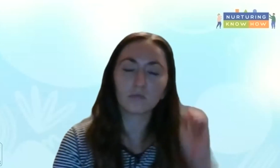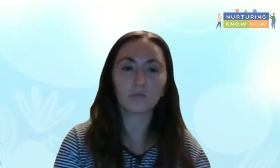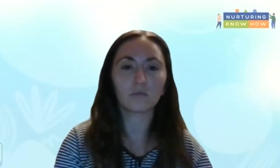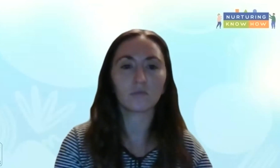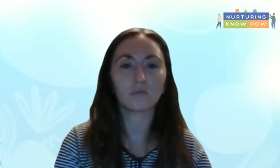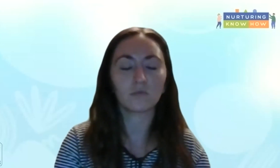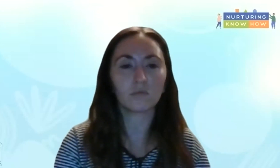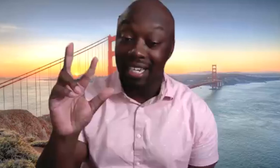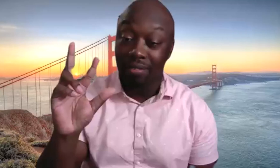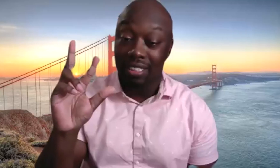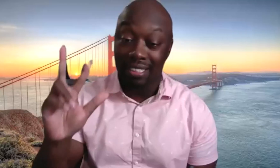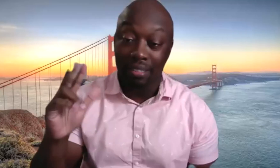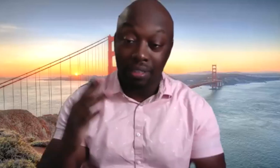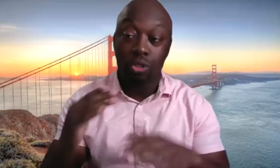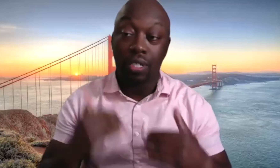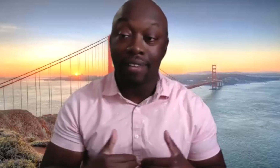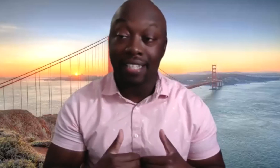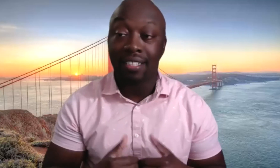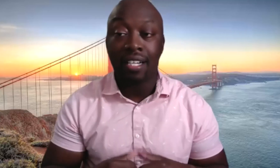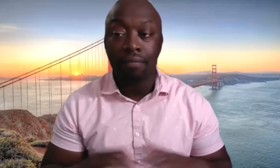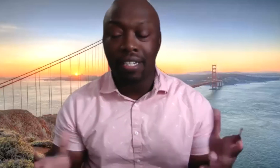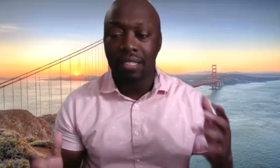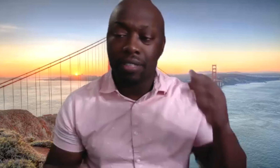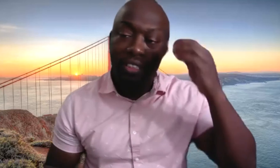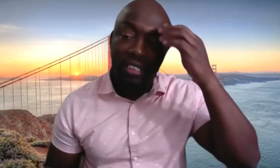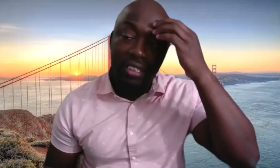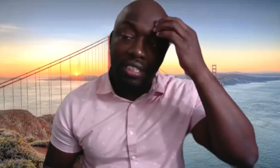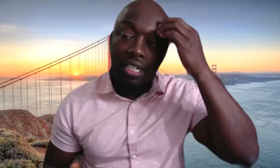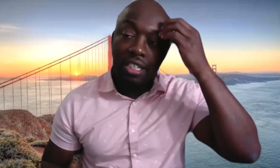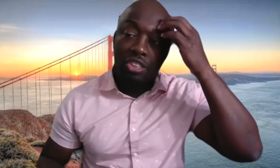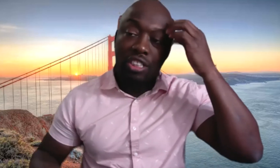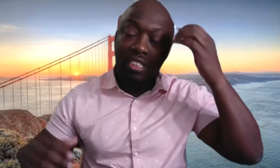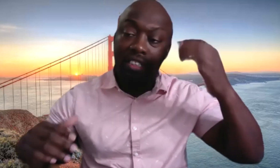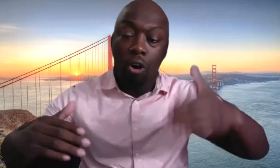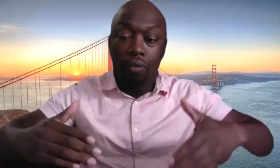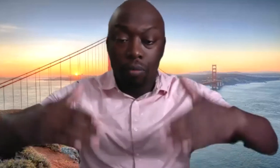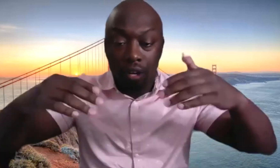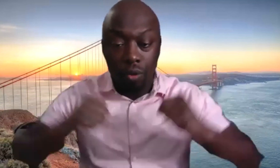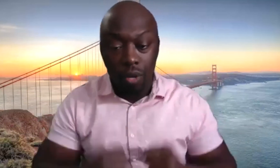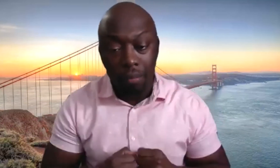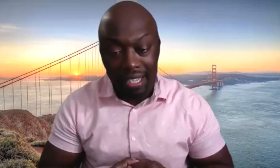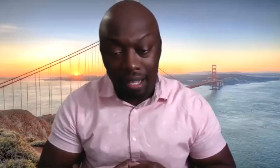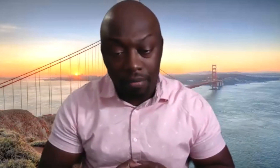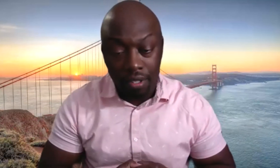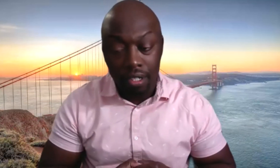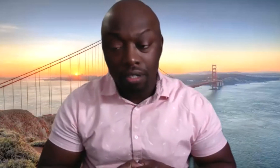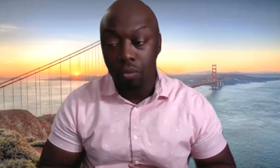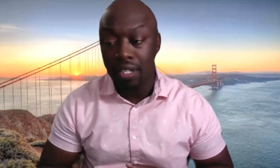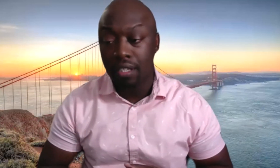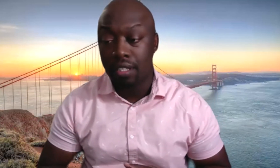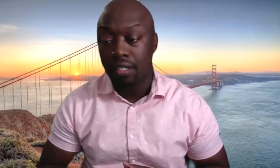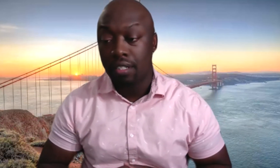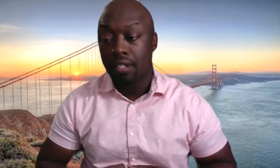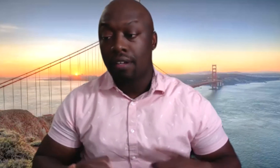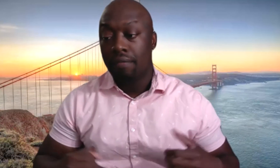they're probably not ready for 3 languages. That's a bit too advanced. Very similar to just overwhelming them